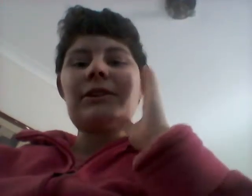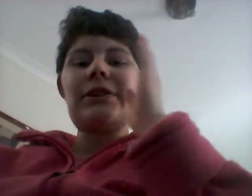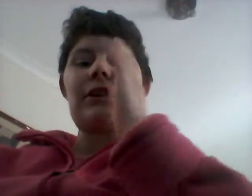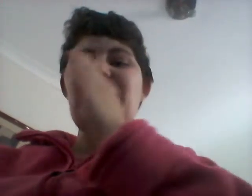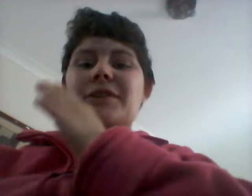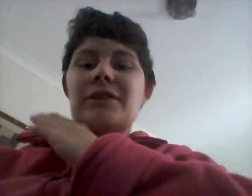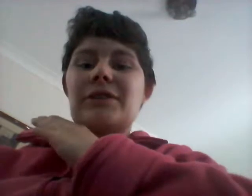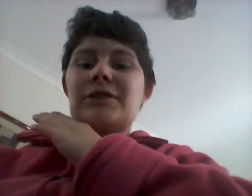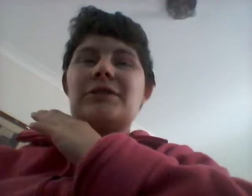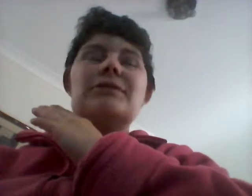E-yo-yo.